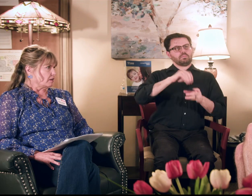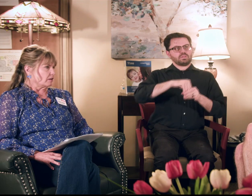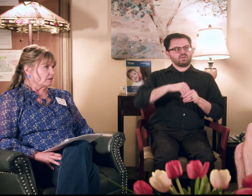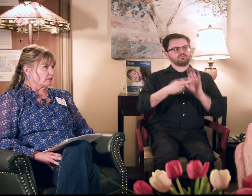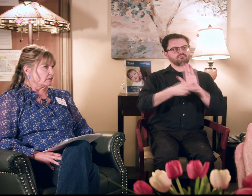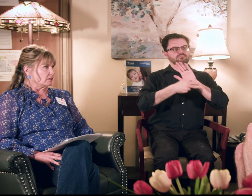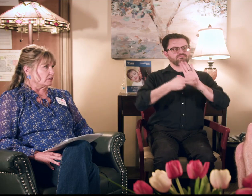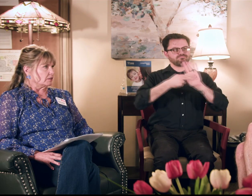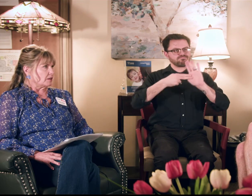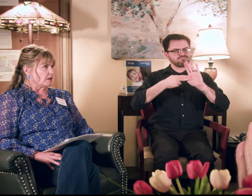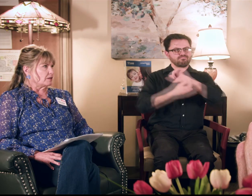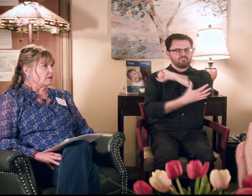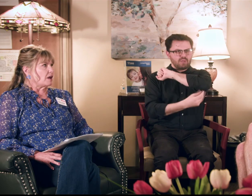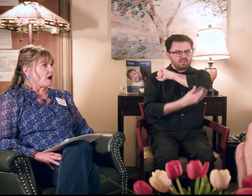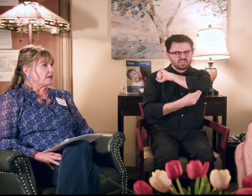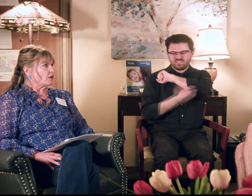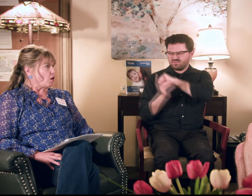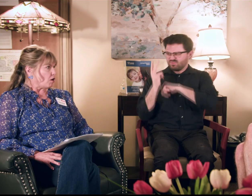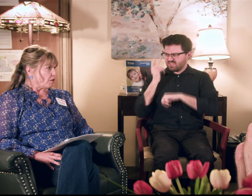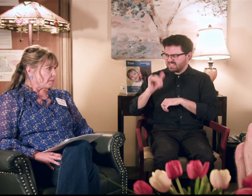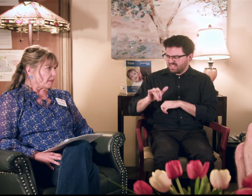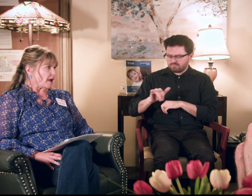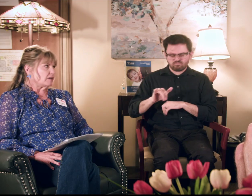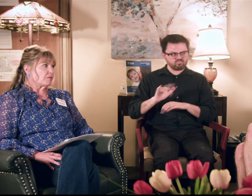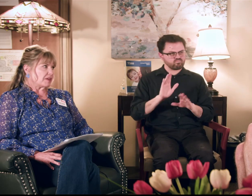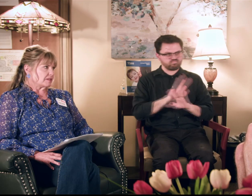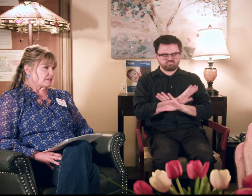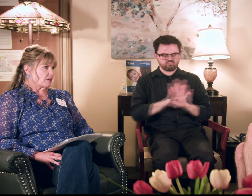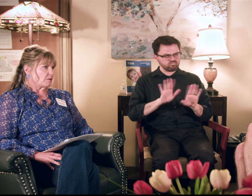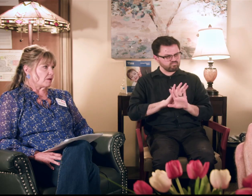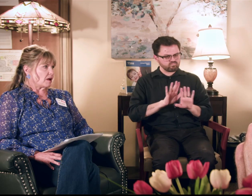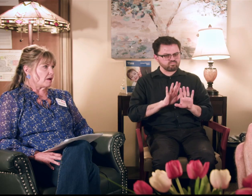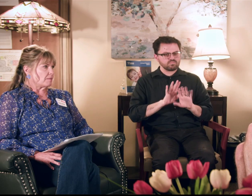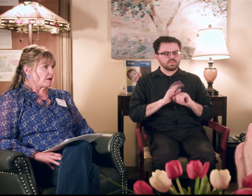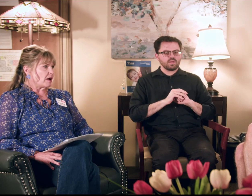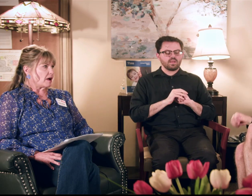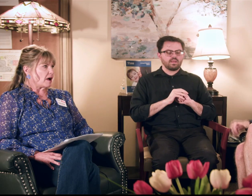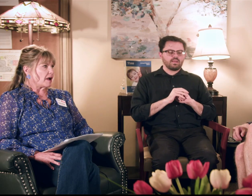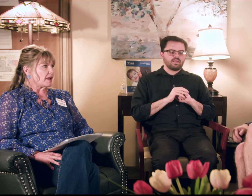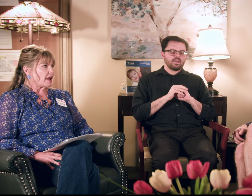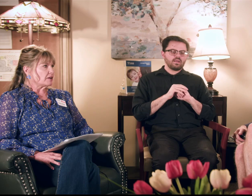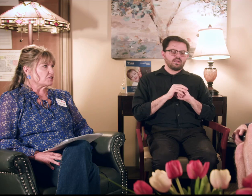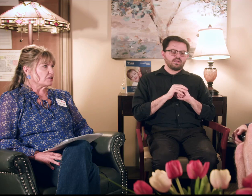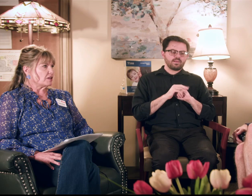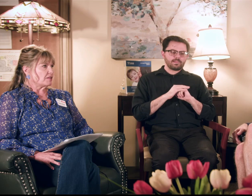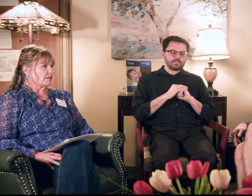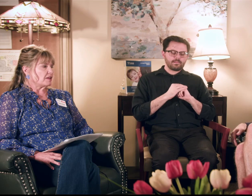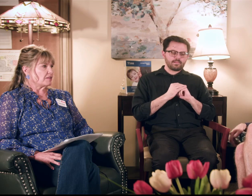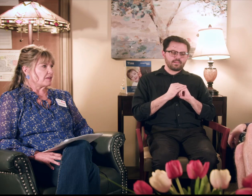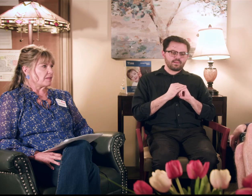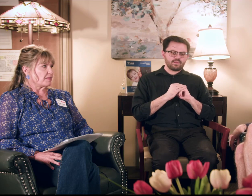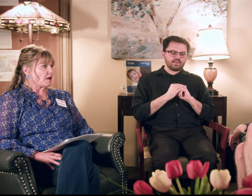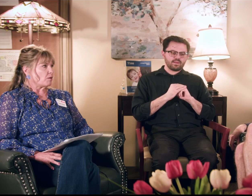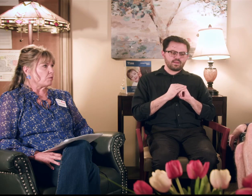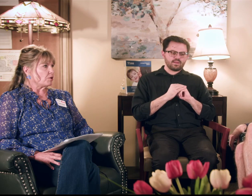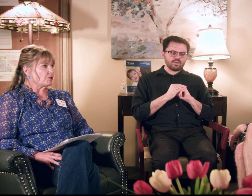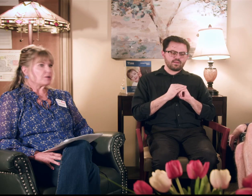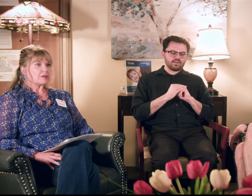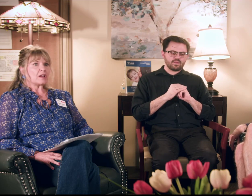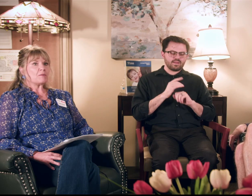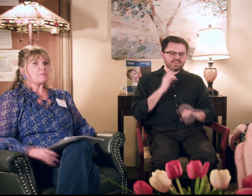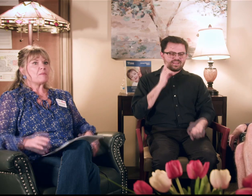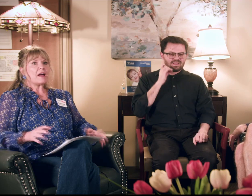what are you seeing in that? Not at all. I don't think so. I actually think that